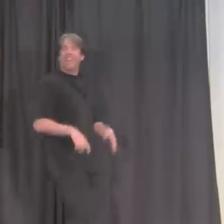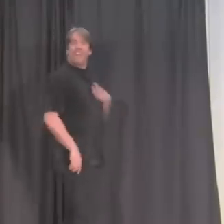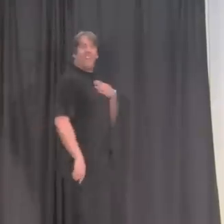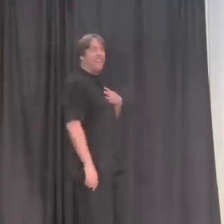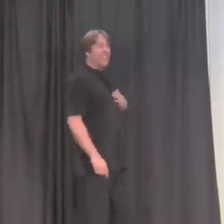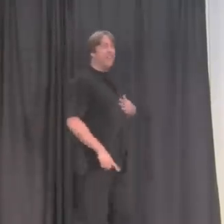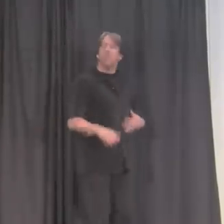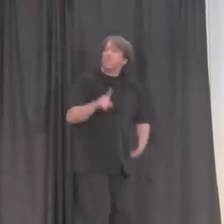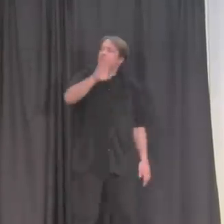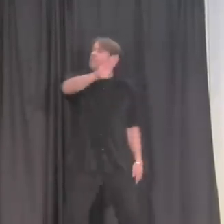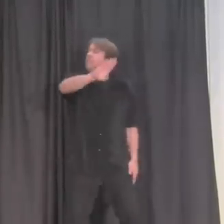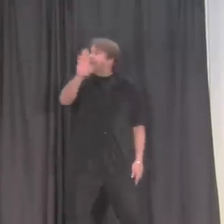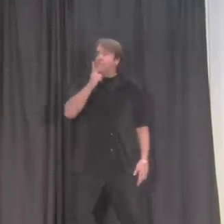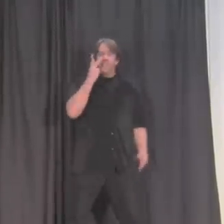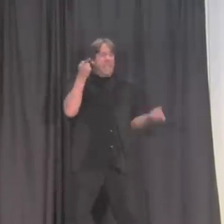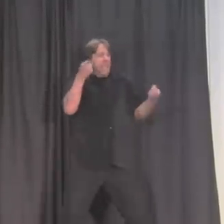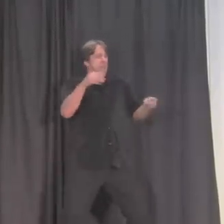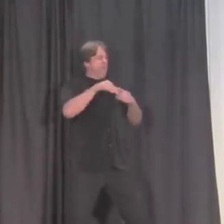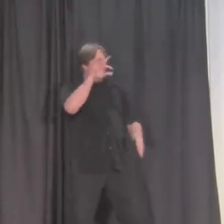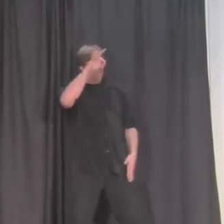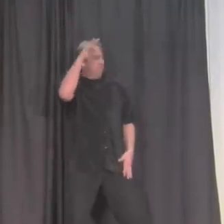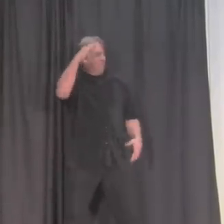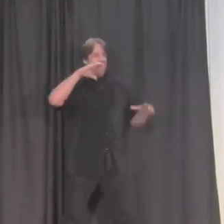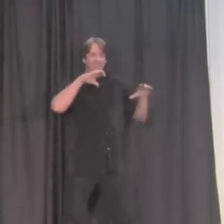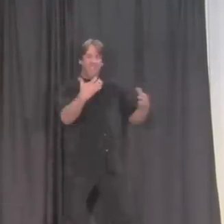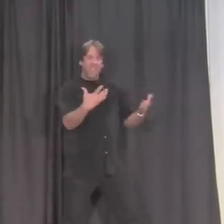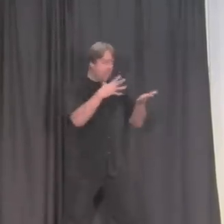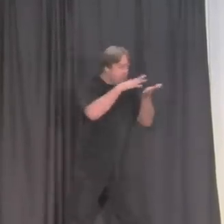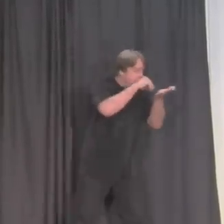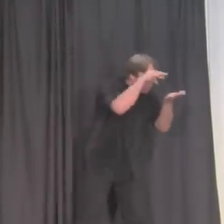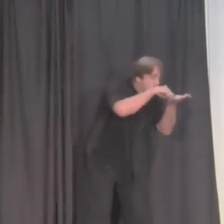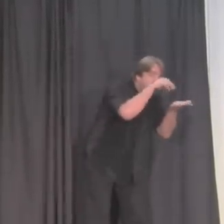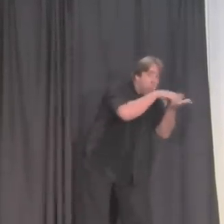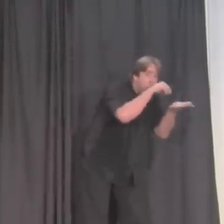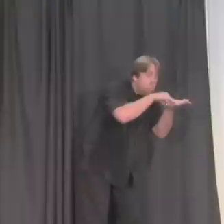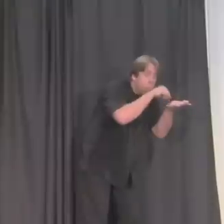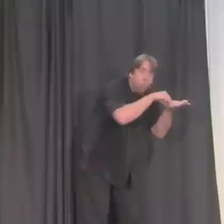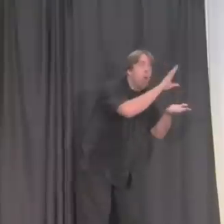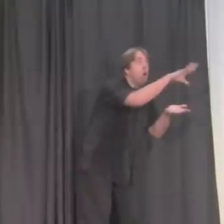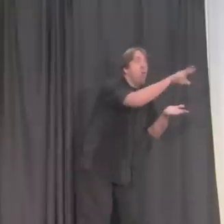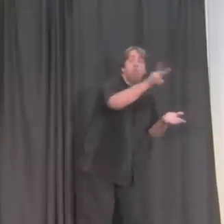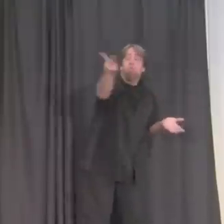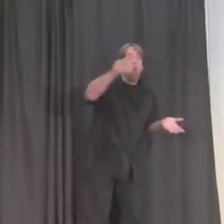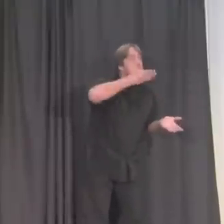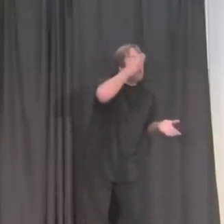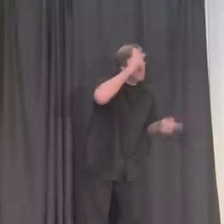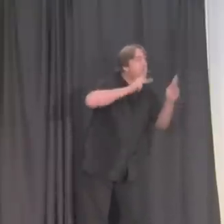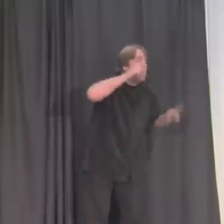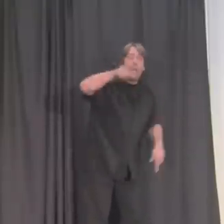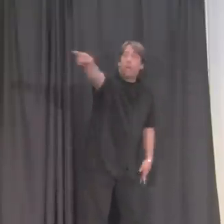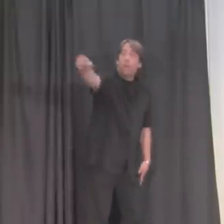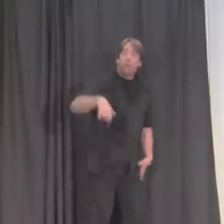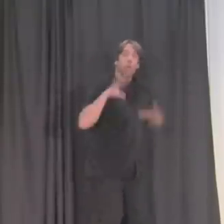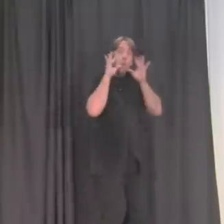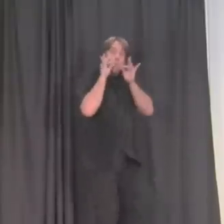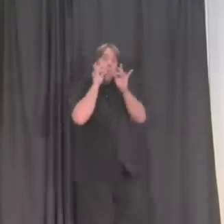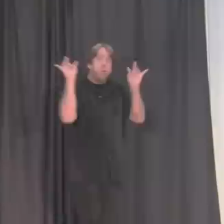Hey, they got what I was saying. This never happens in French class. Learning, learning, learning French. Hey, look, smelly people.